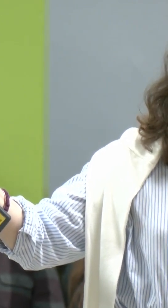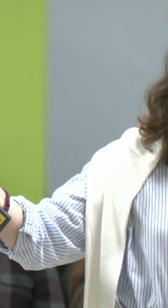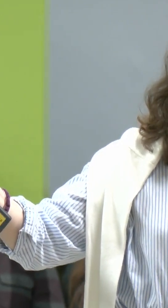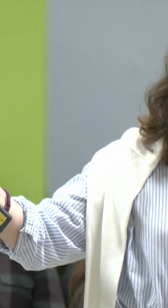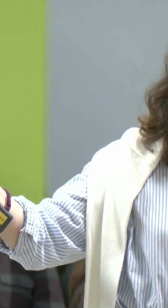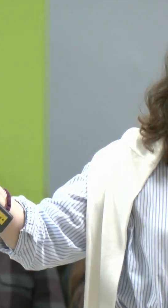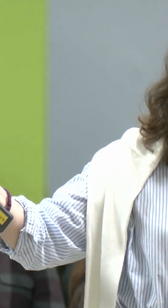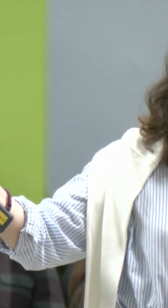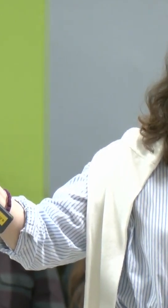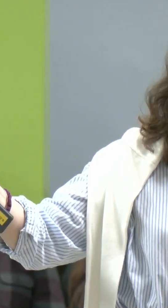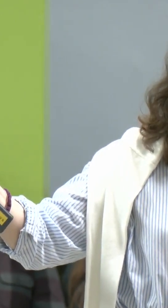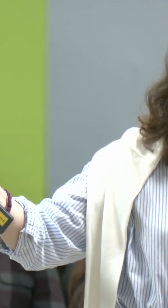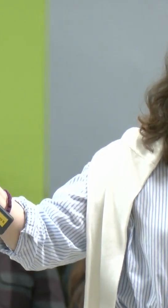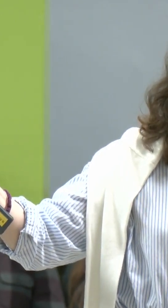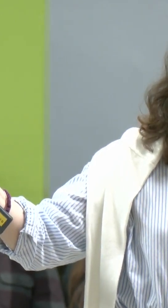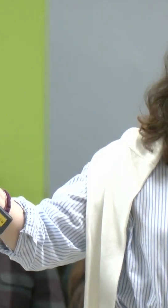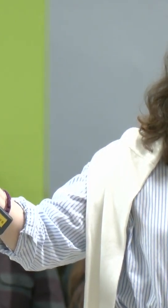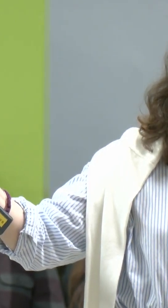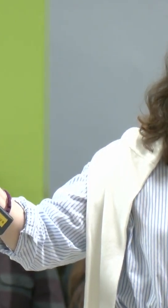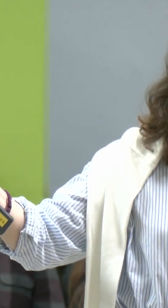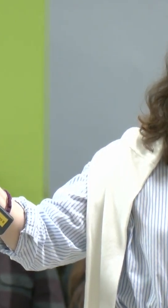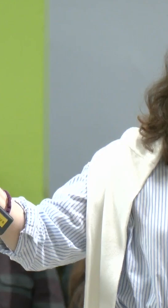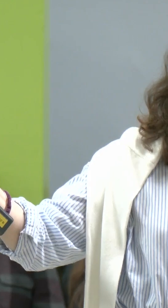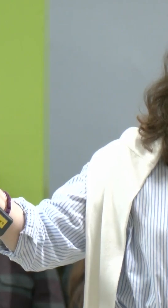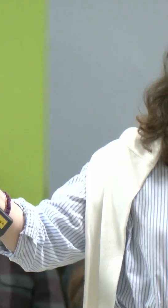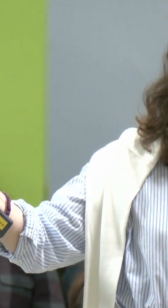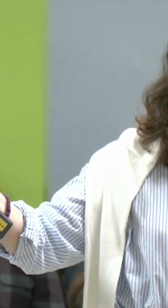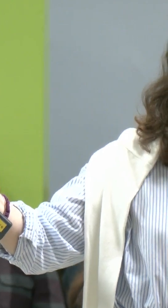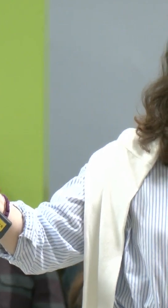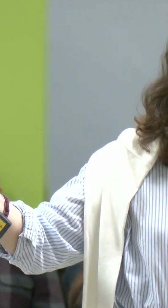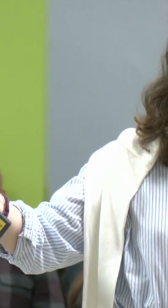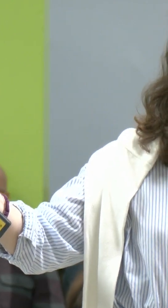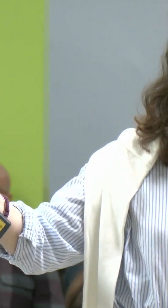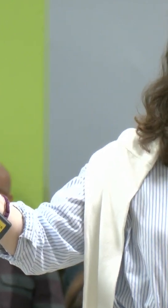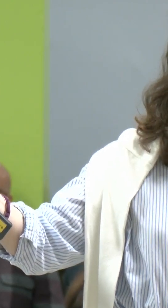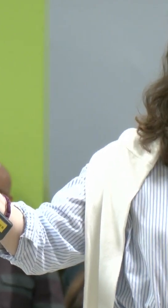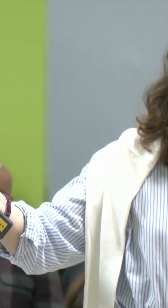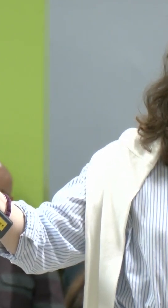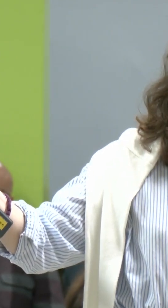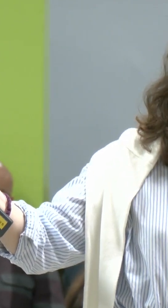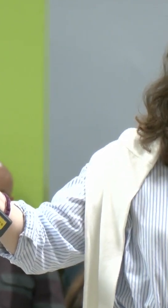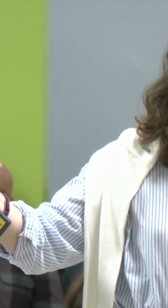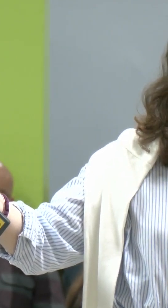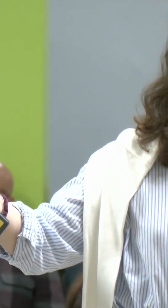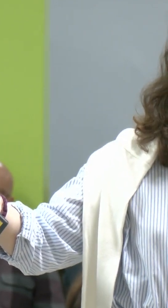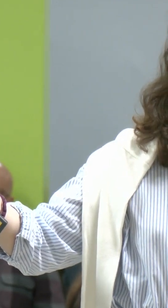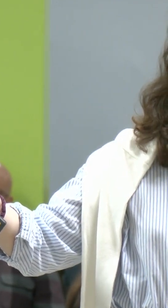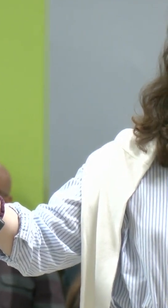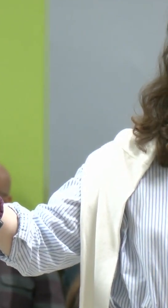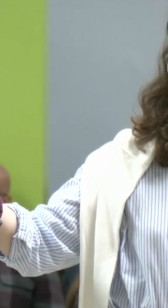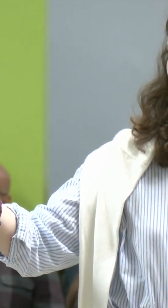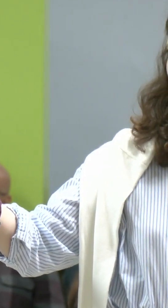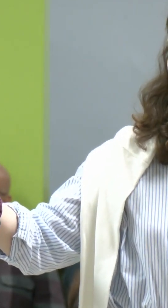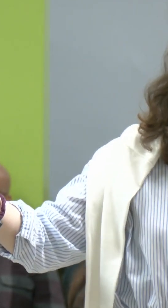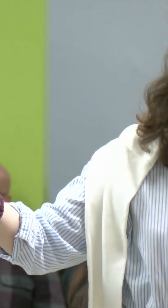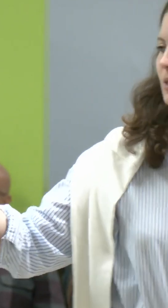Shai. Secondly, the police department needs to